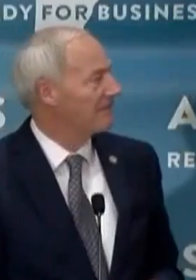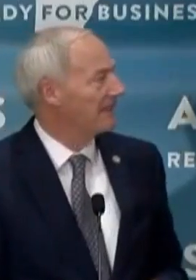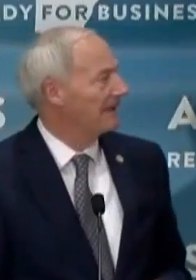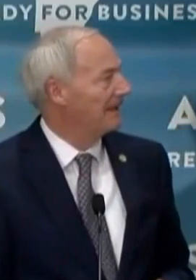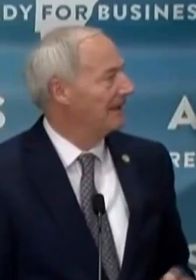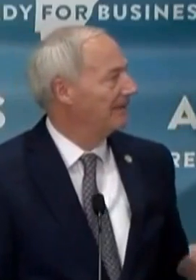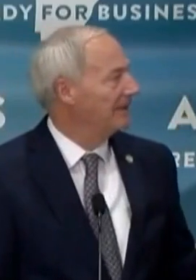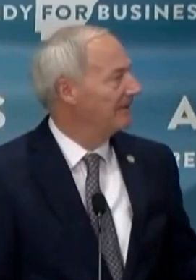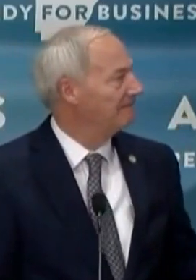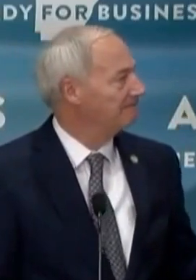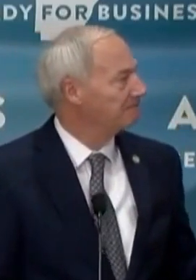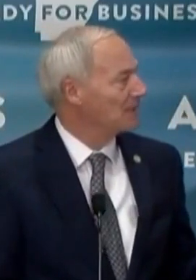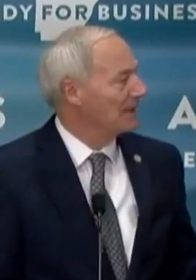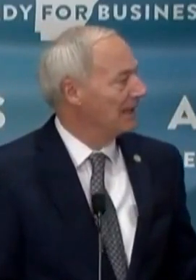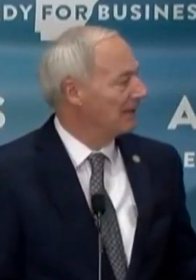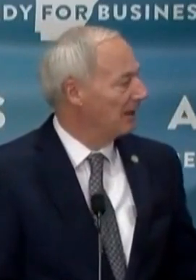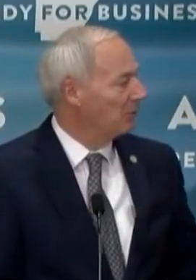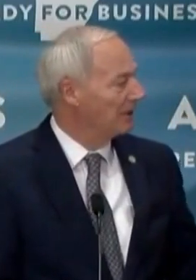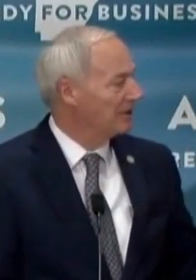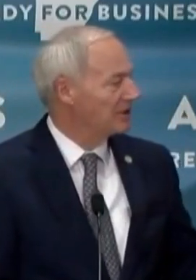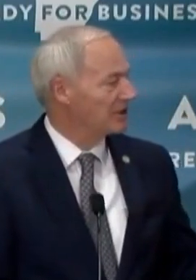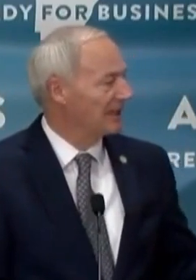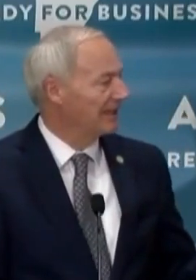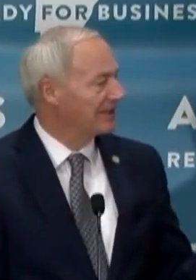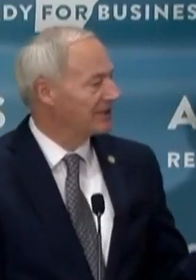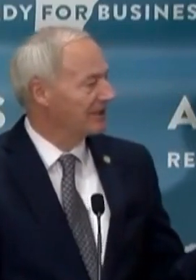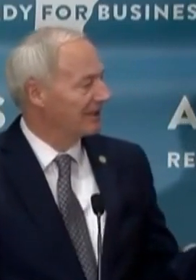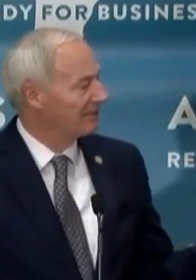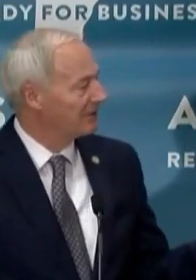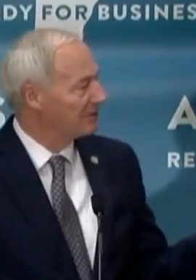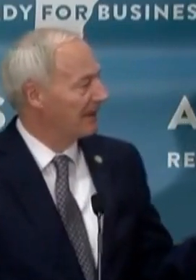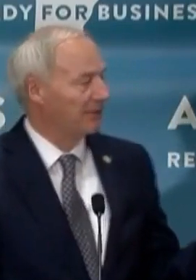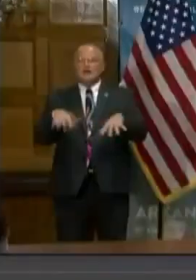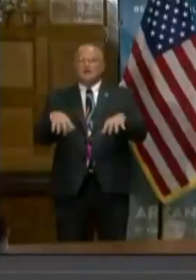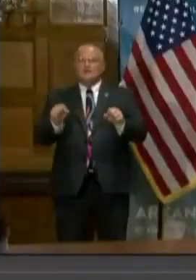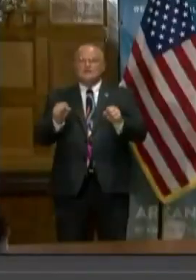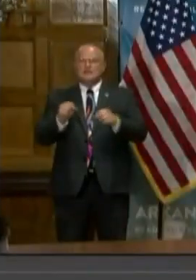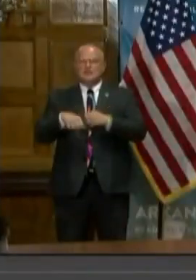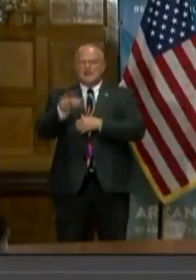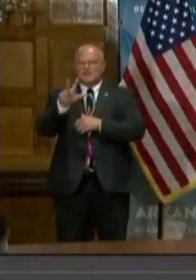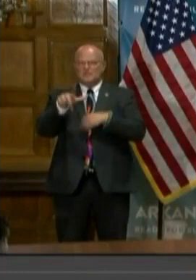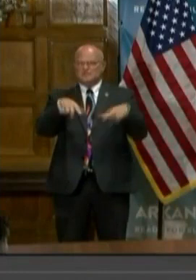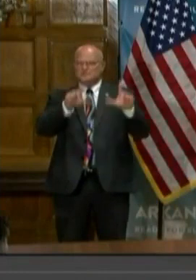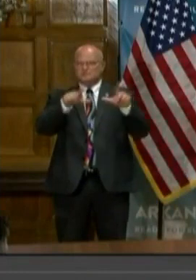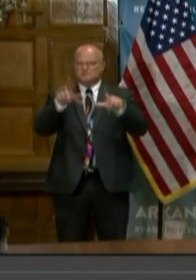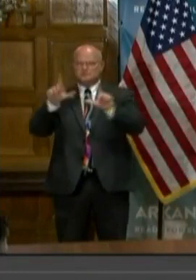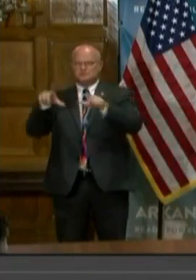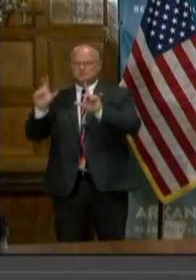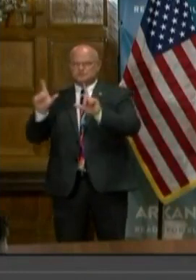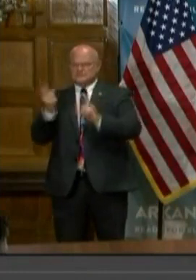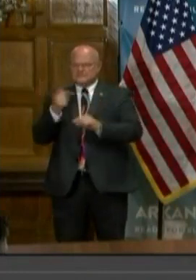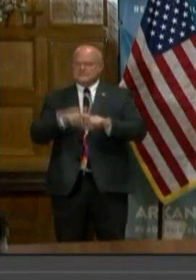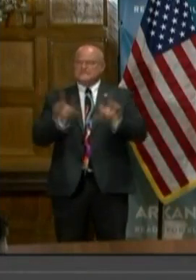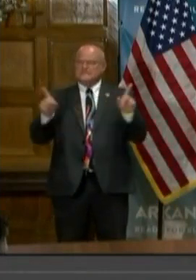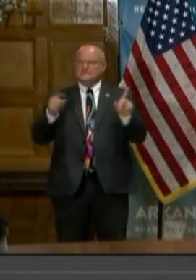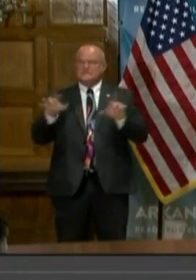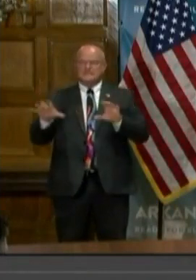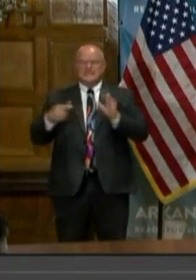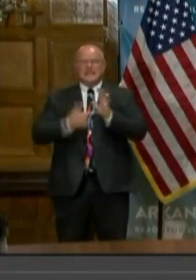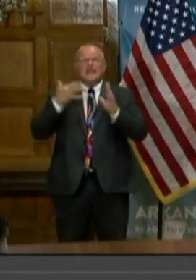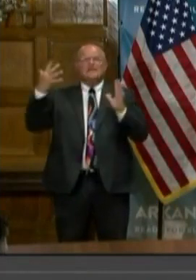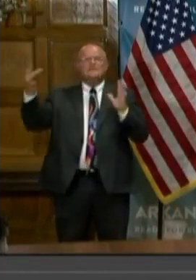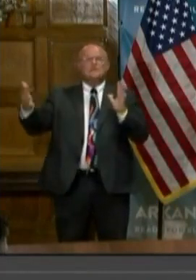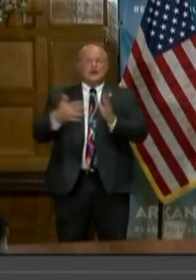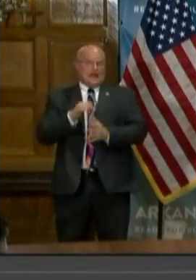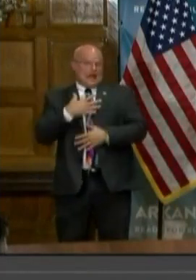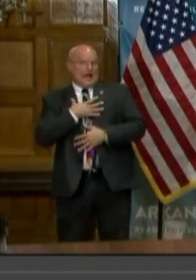testing. And then I wanted to just take us, there's about 3 slides here that are a little different. I do this every once in a